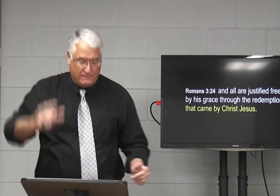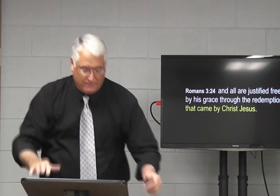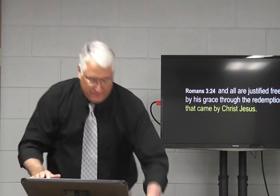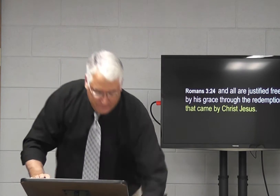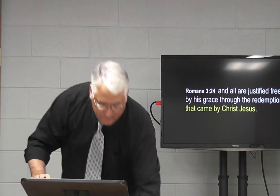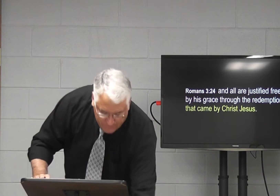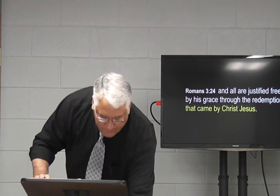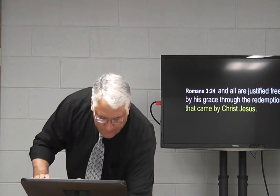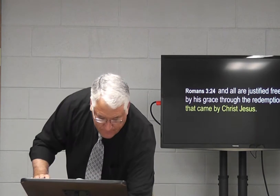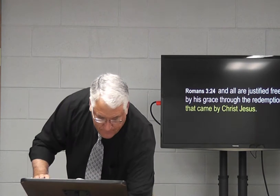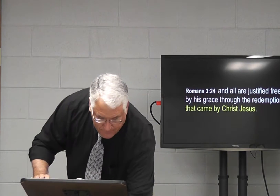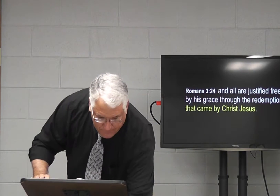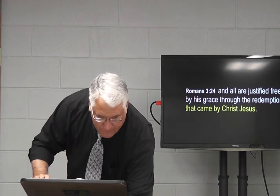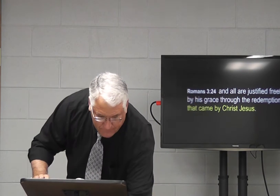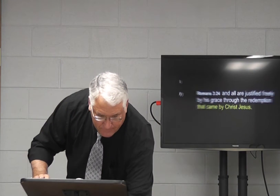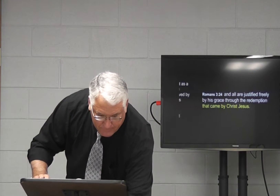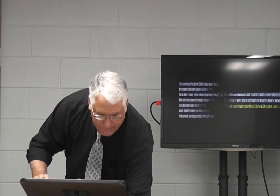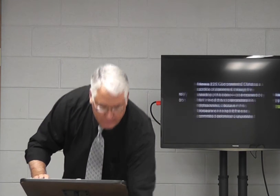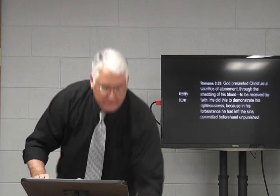next verse of